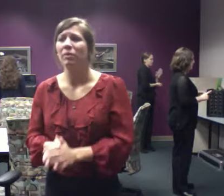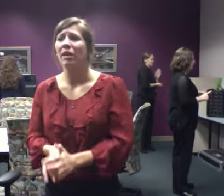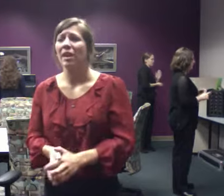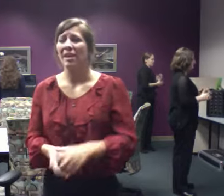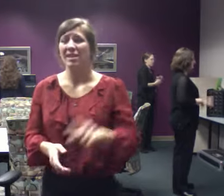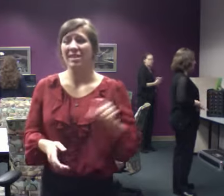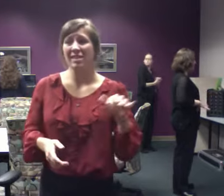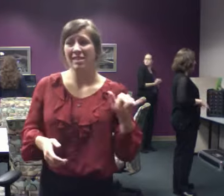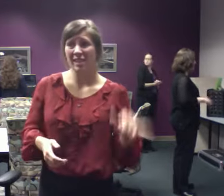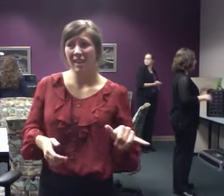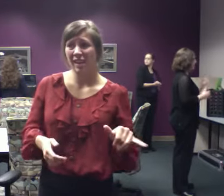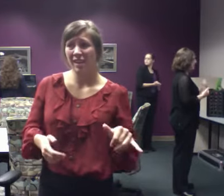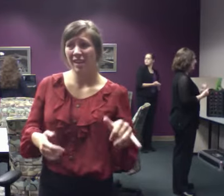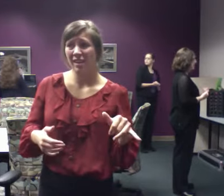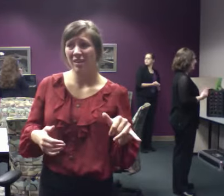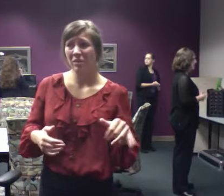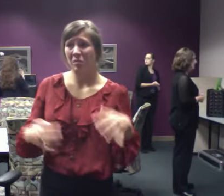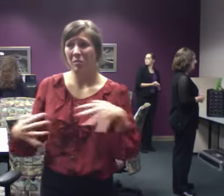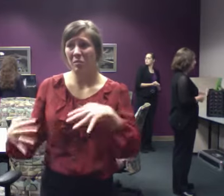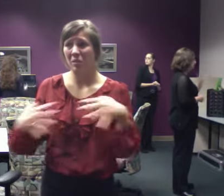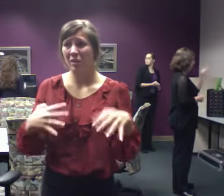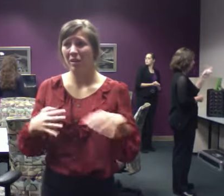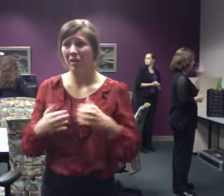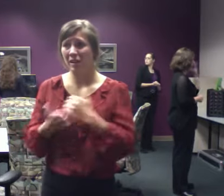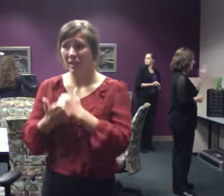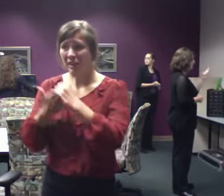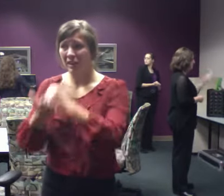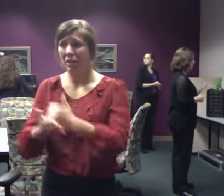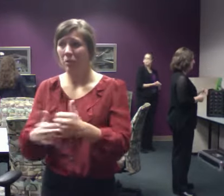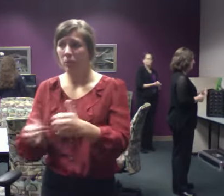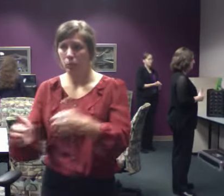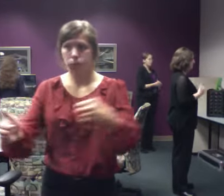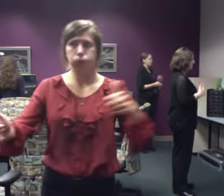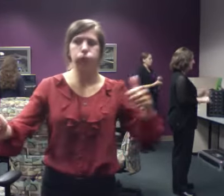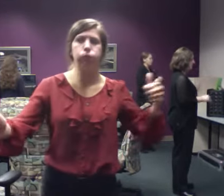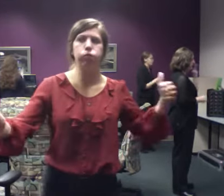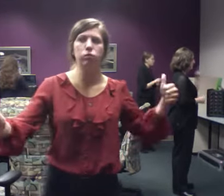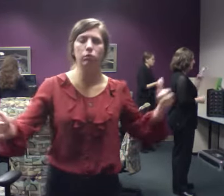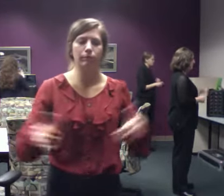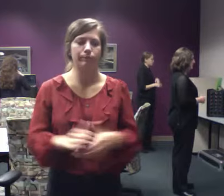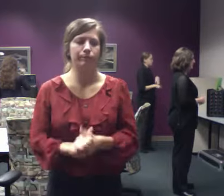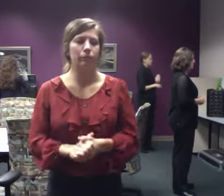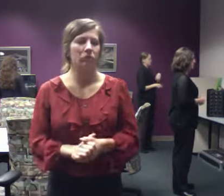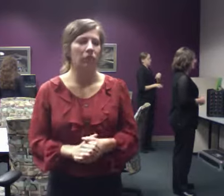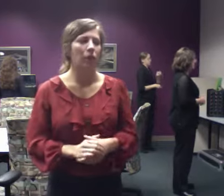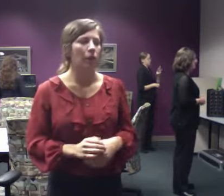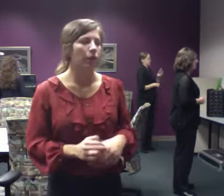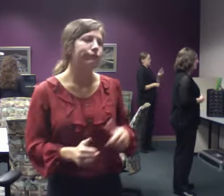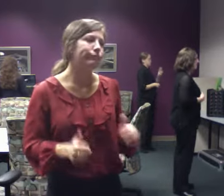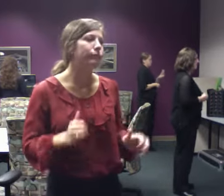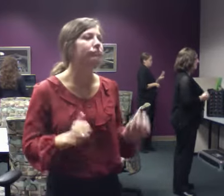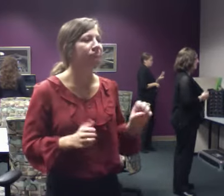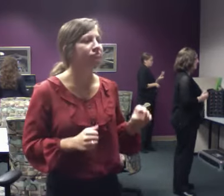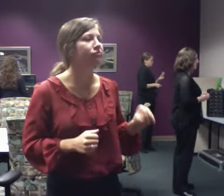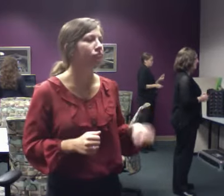of his problems don't result from what's occurred in the last 2 or 3 years, but what happened from 1939 to 1945. Or if you really